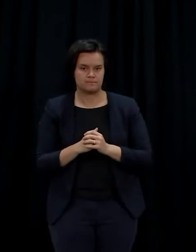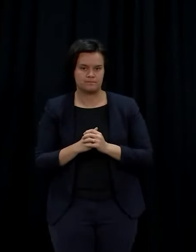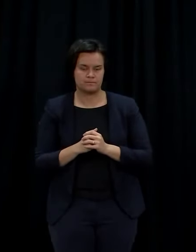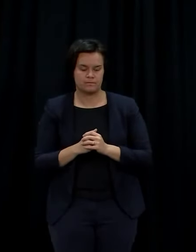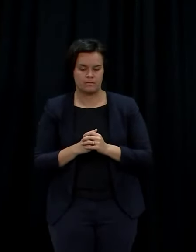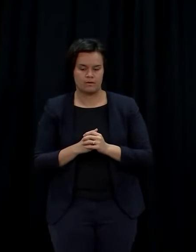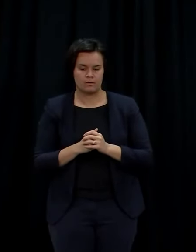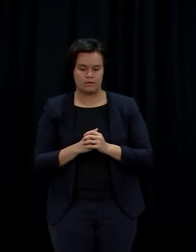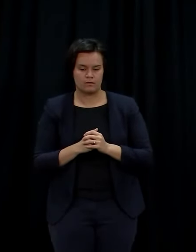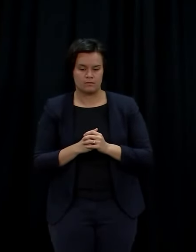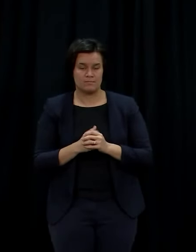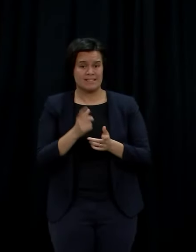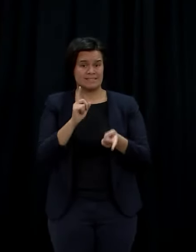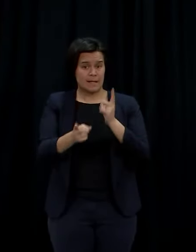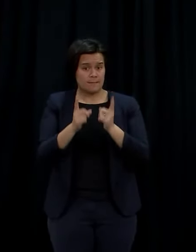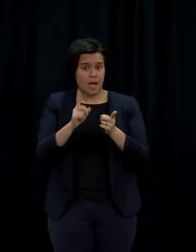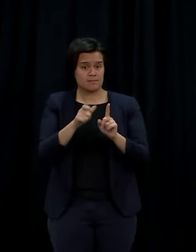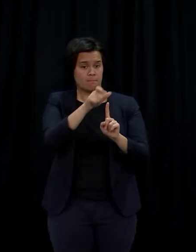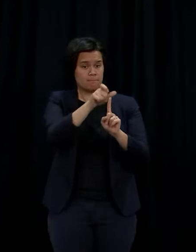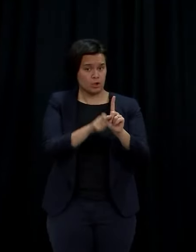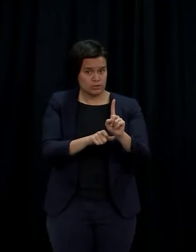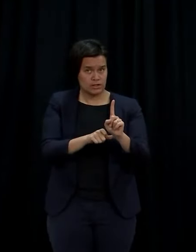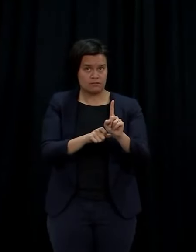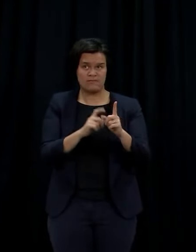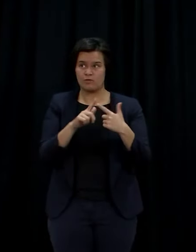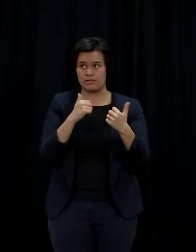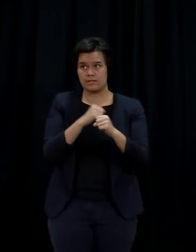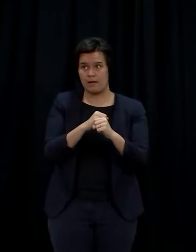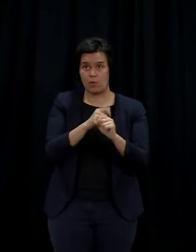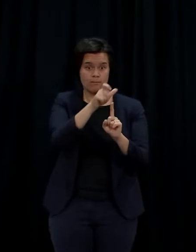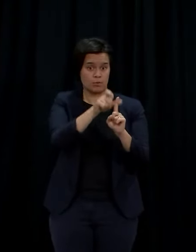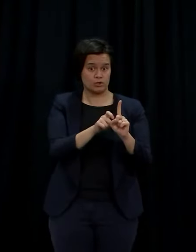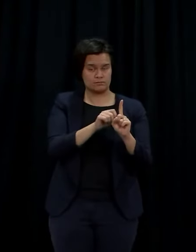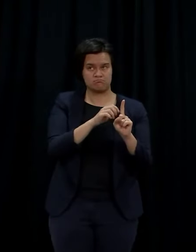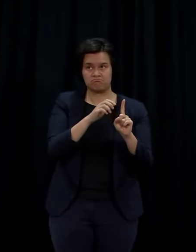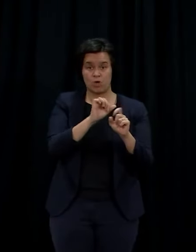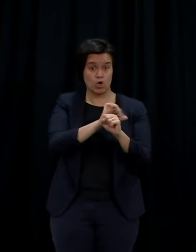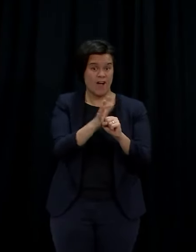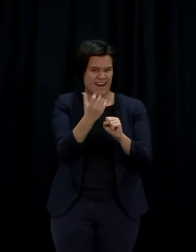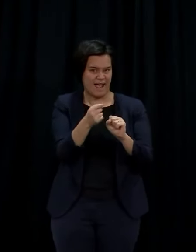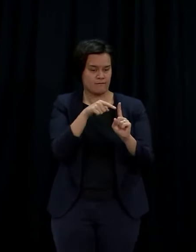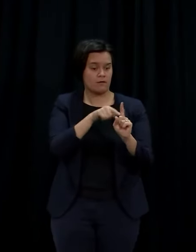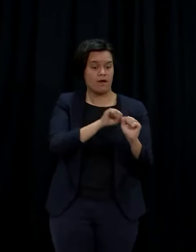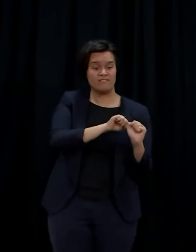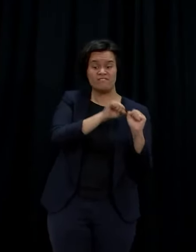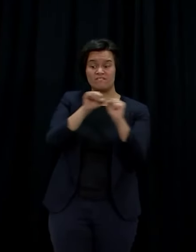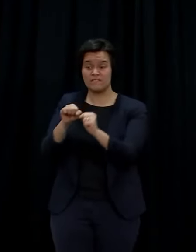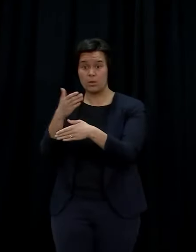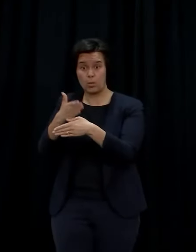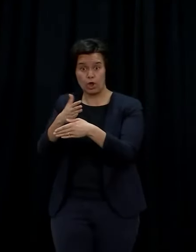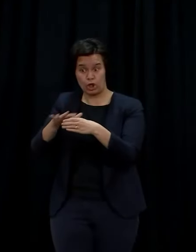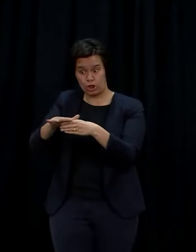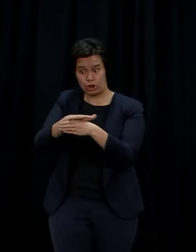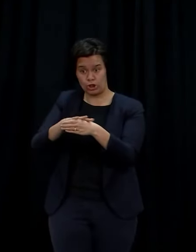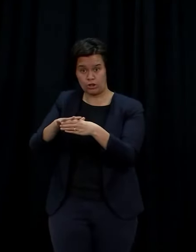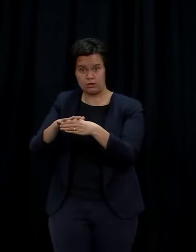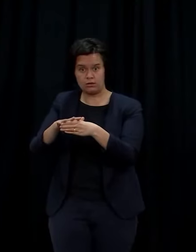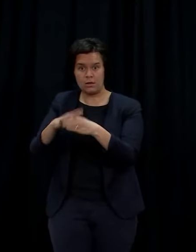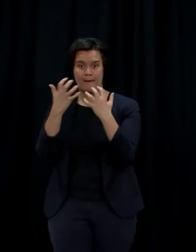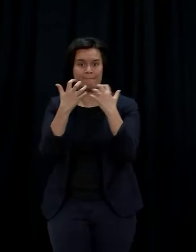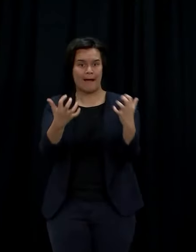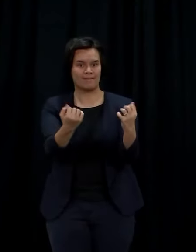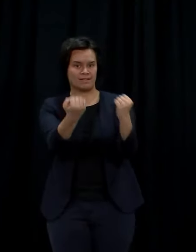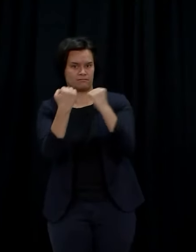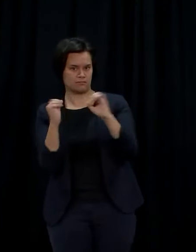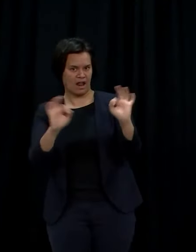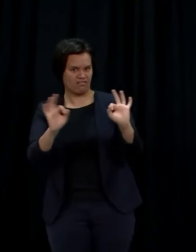exposure events become locations of interest. If, for example, they're a workplace where it's very easy to know exactly all the people who would have been